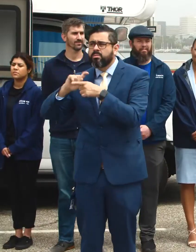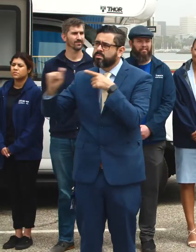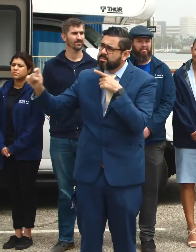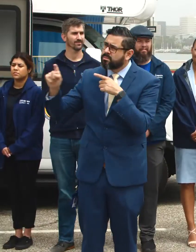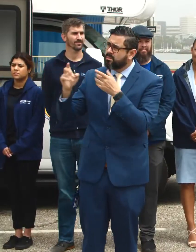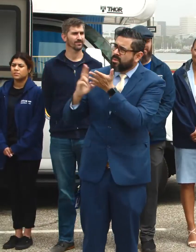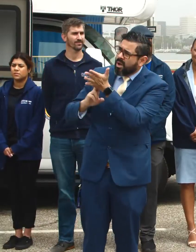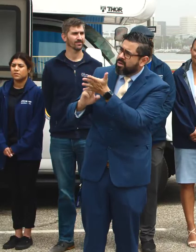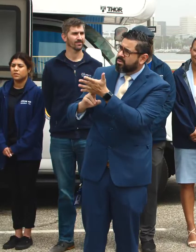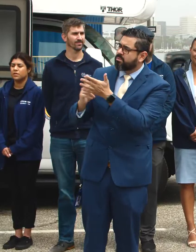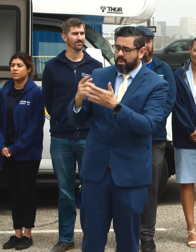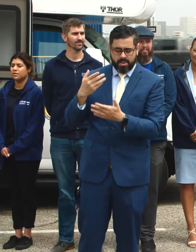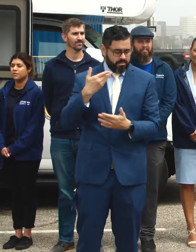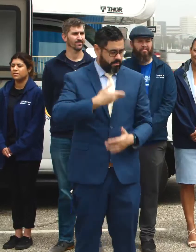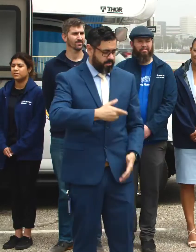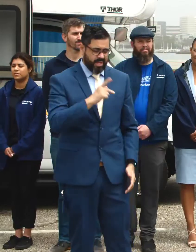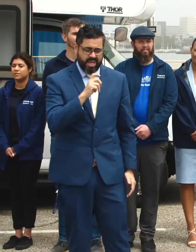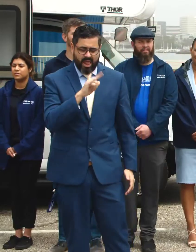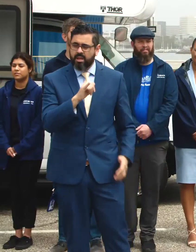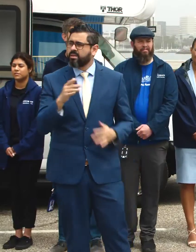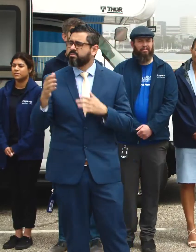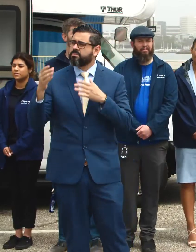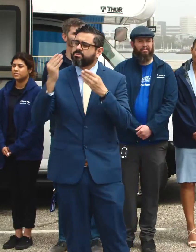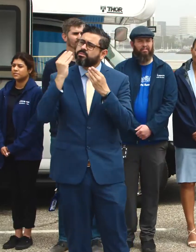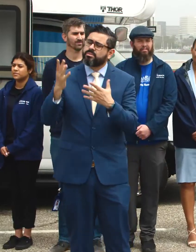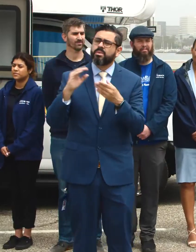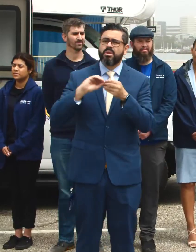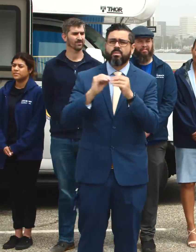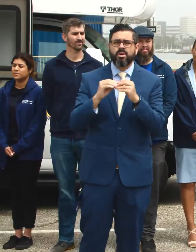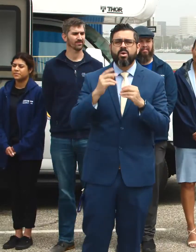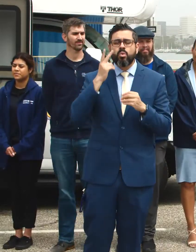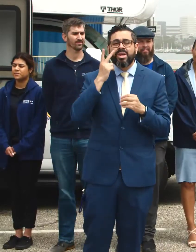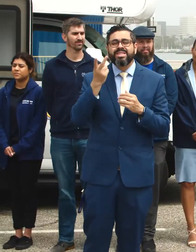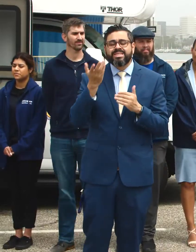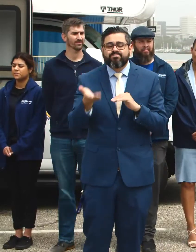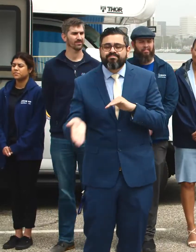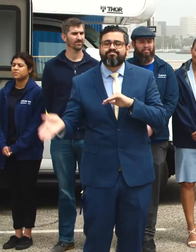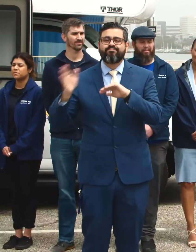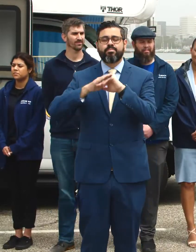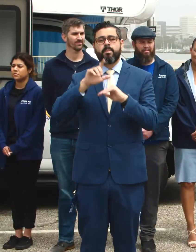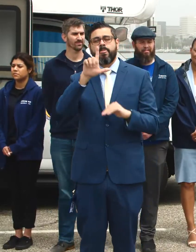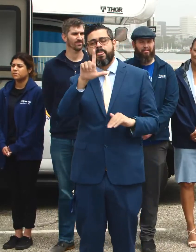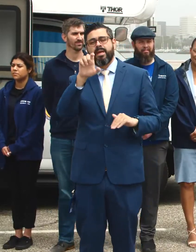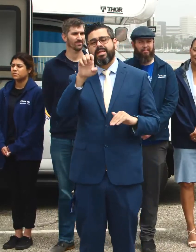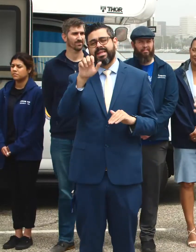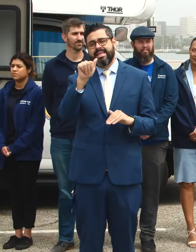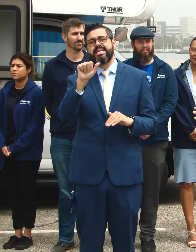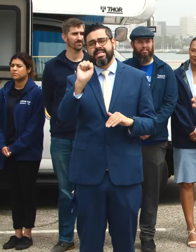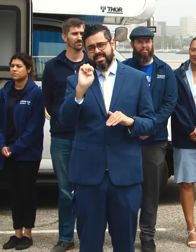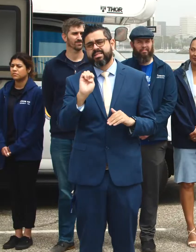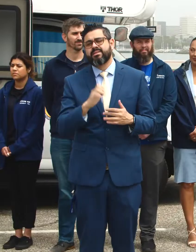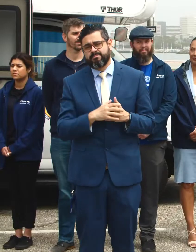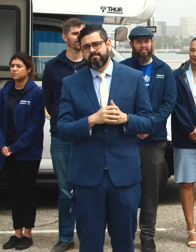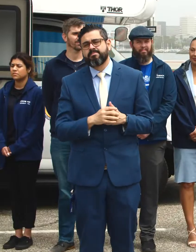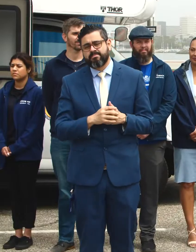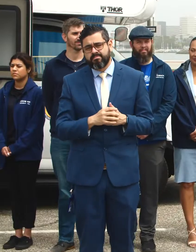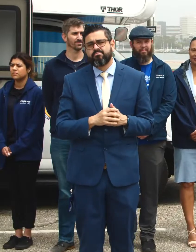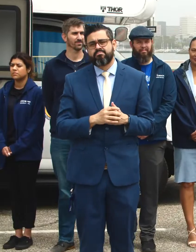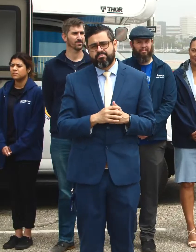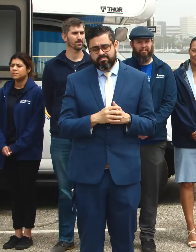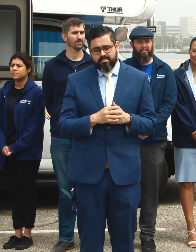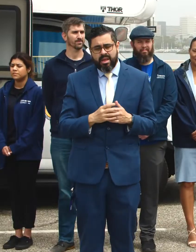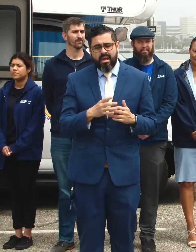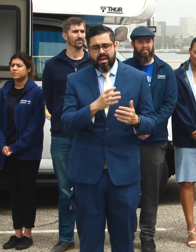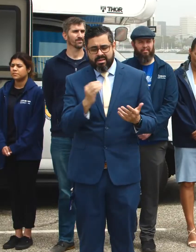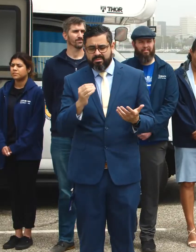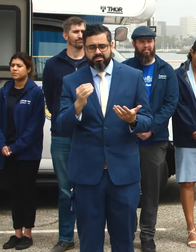Kelly, Shelley could share some of the numbers, but we're seeing higher lease-up rates than this year than we've ever seen.